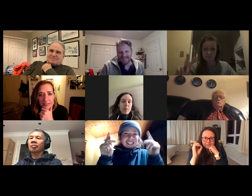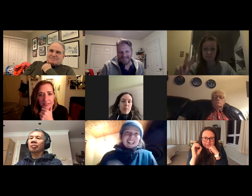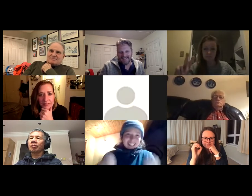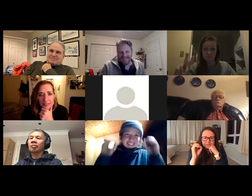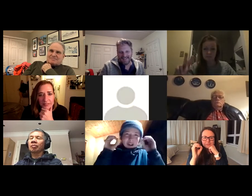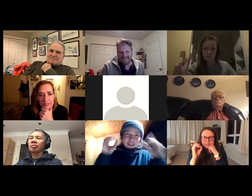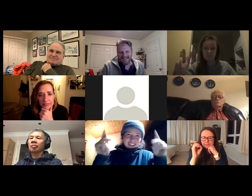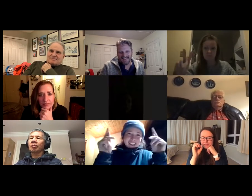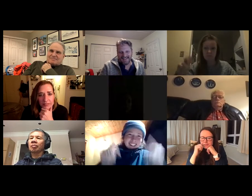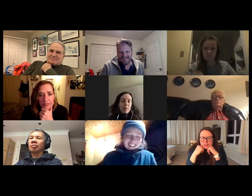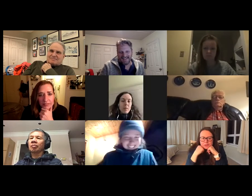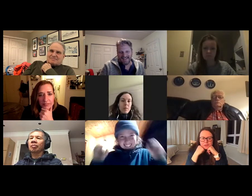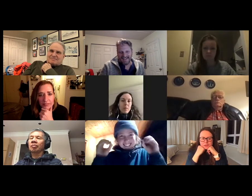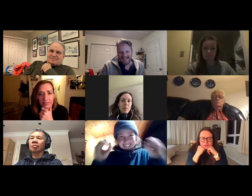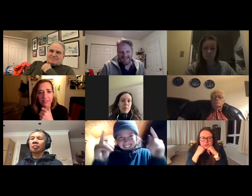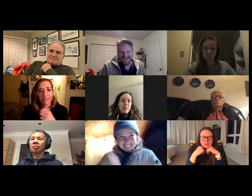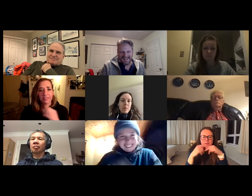the end of class. Like,